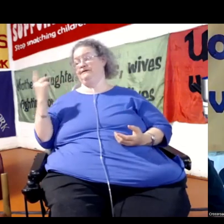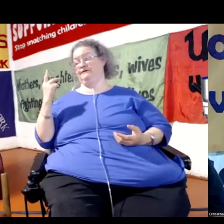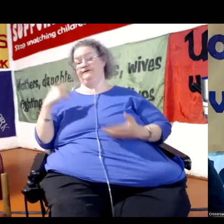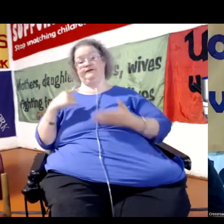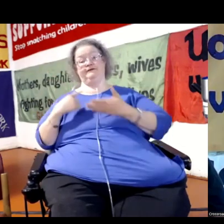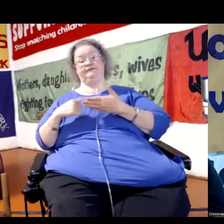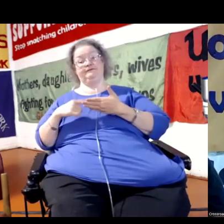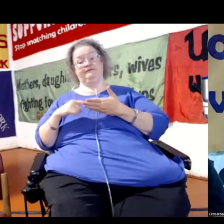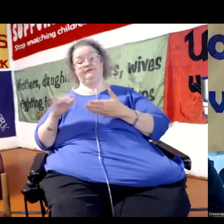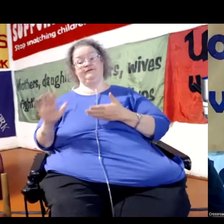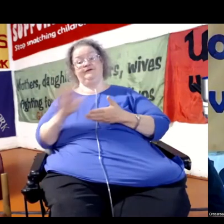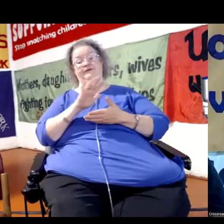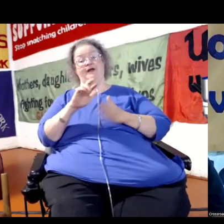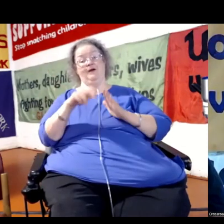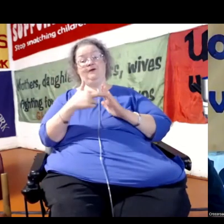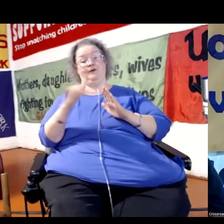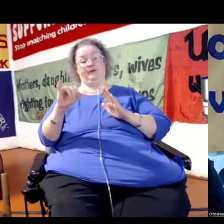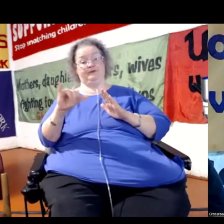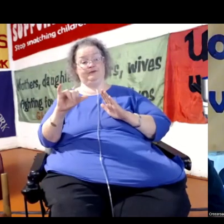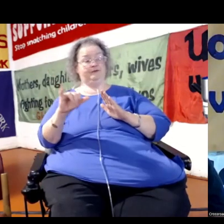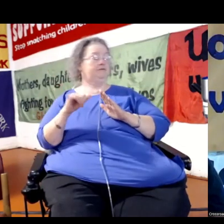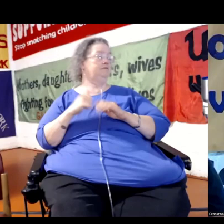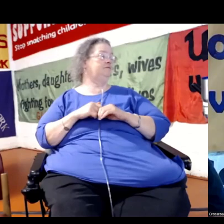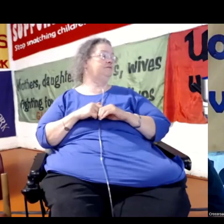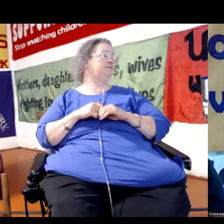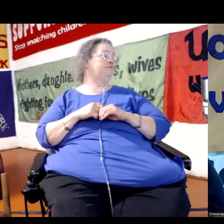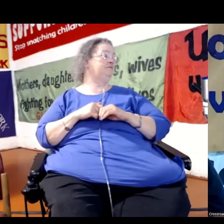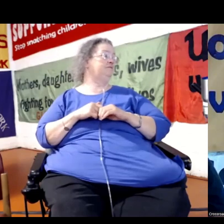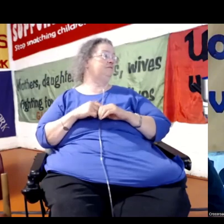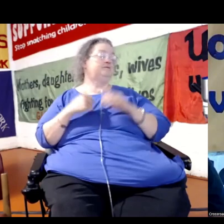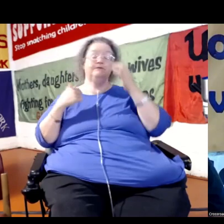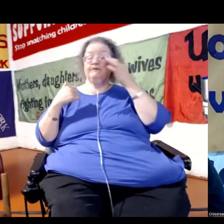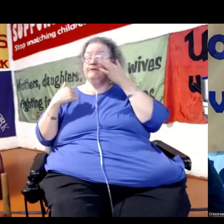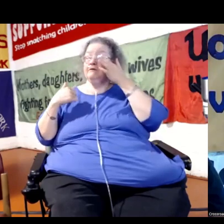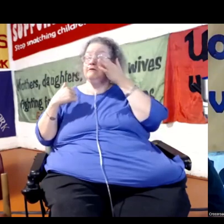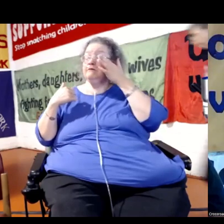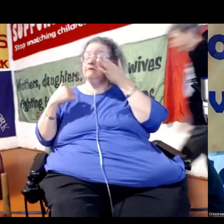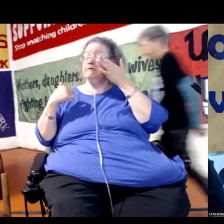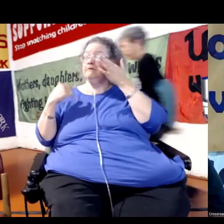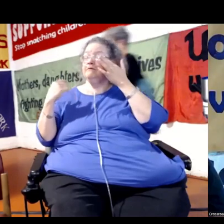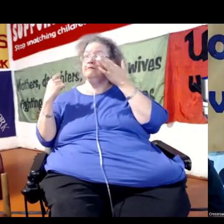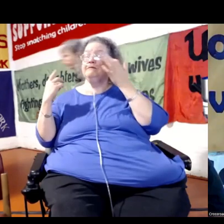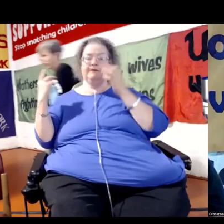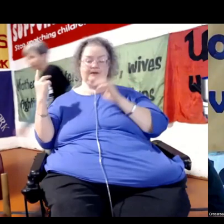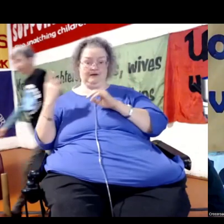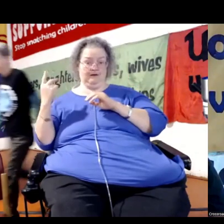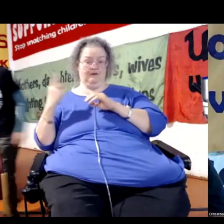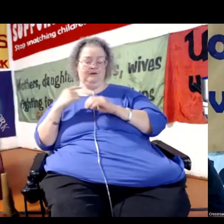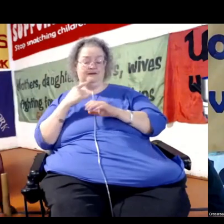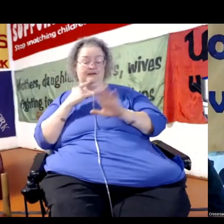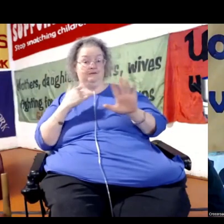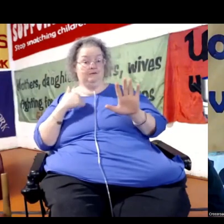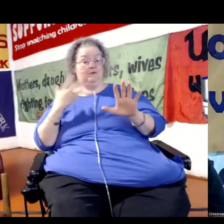that also. And we said, listen, we want to be in the